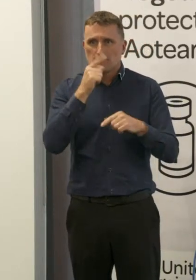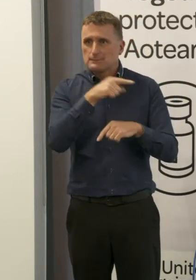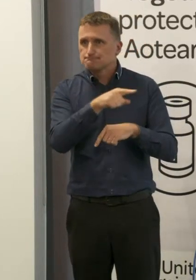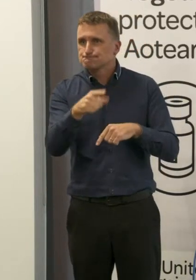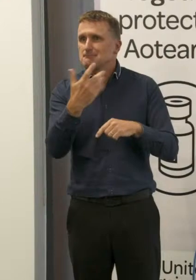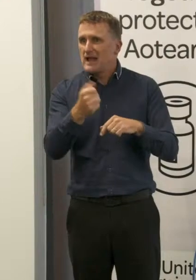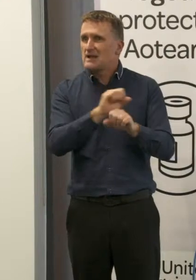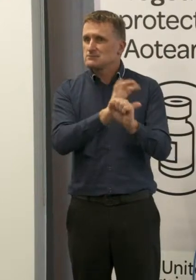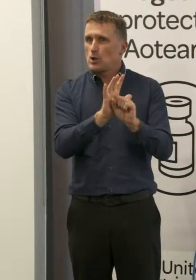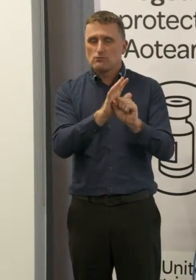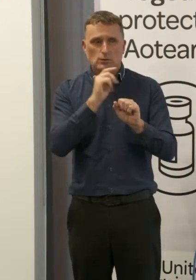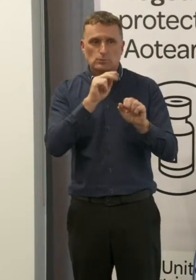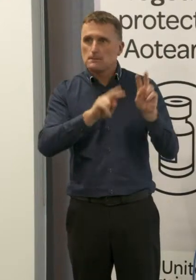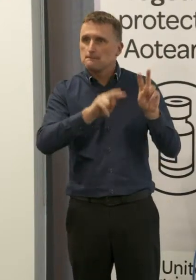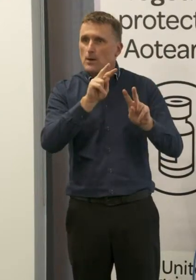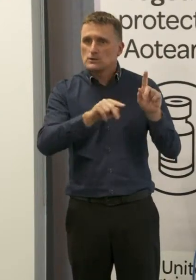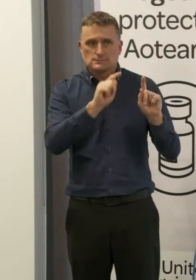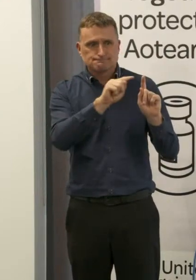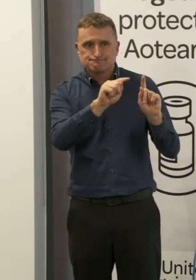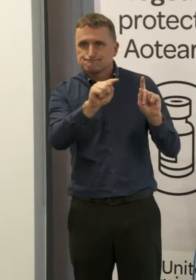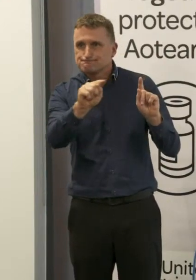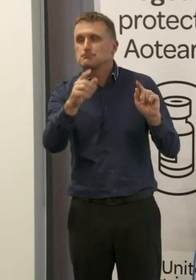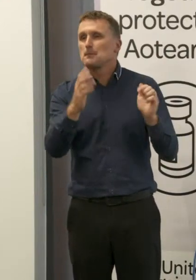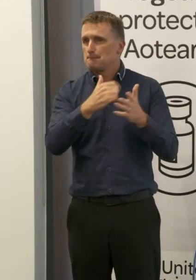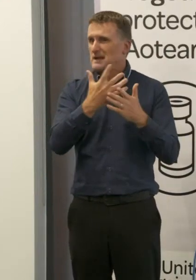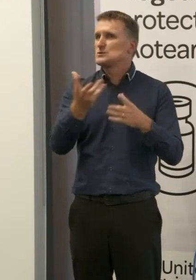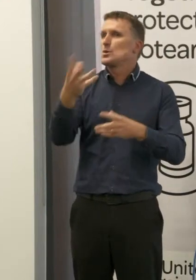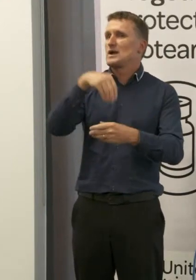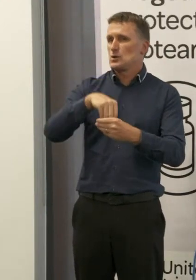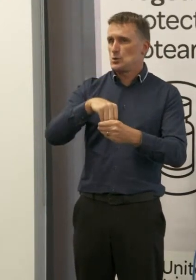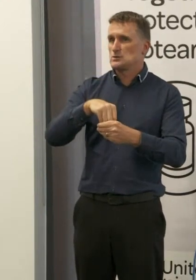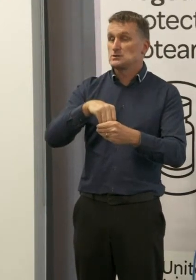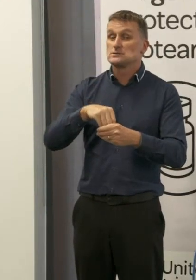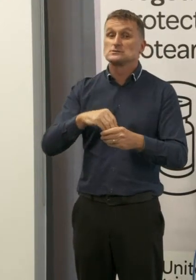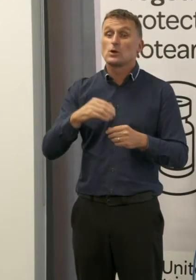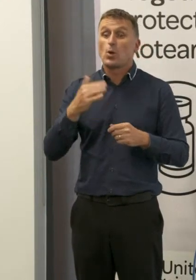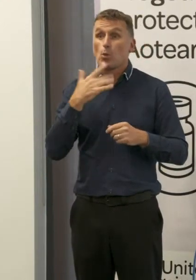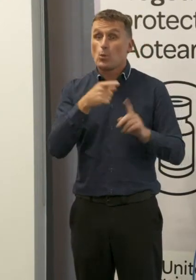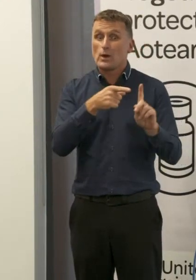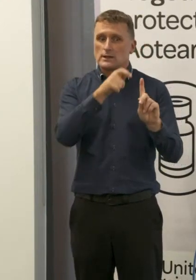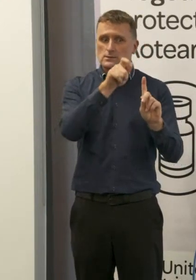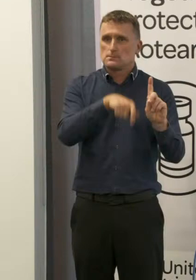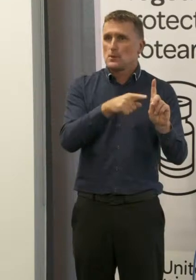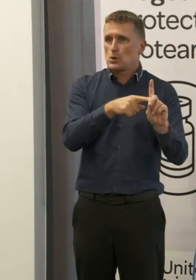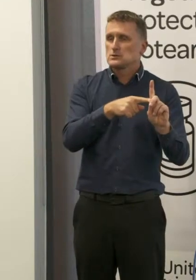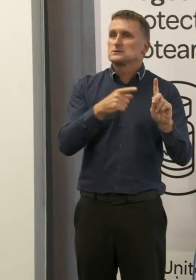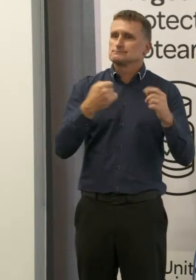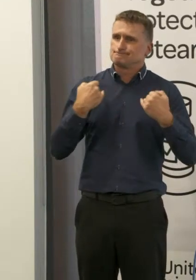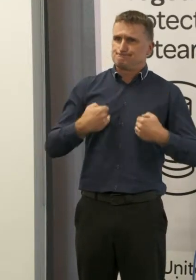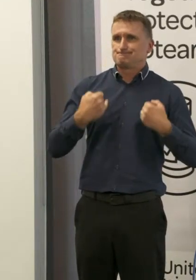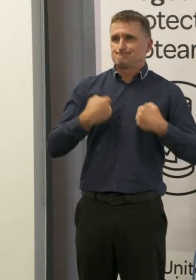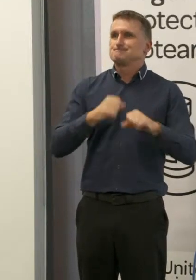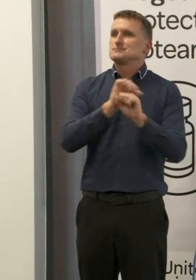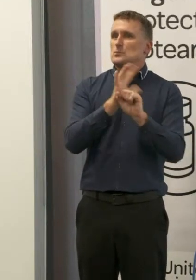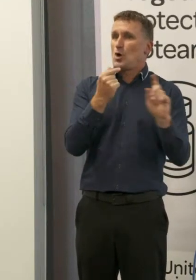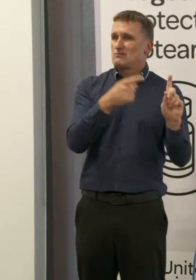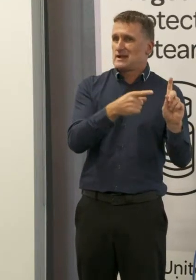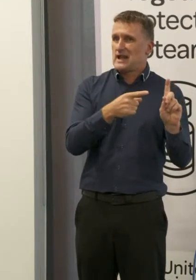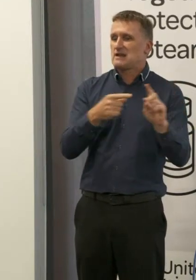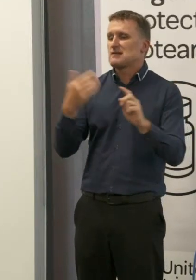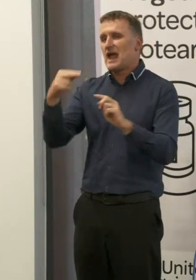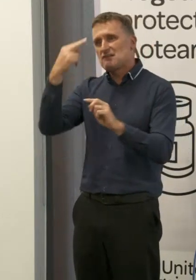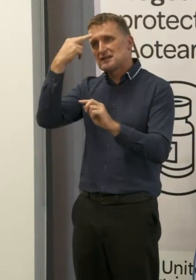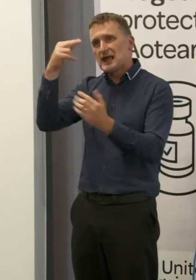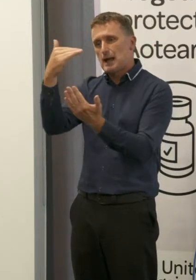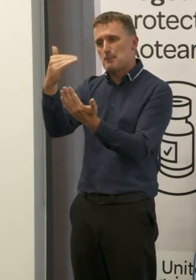will be monitoring when each person's test comes through. That is flagged to them at their local hub level. They'll be monitoring that list, and